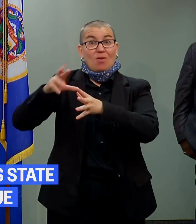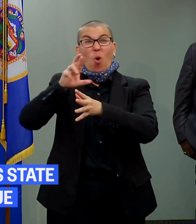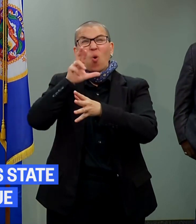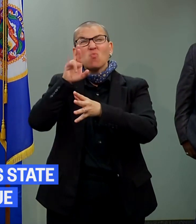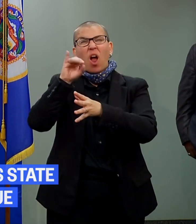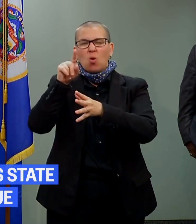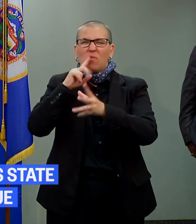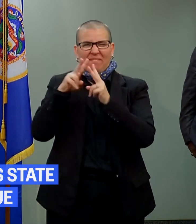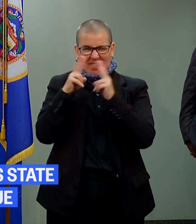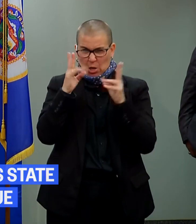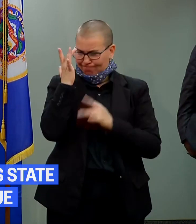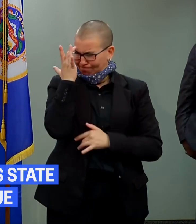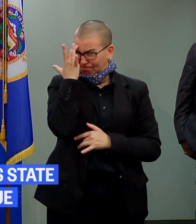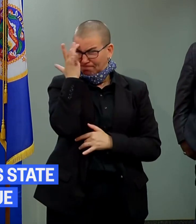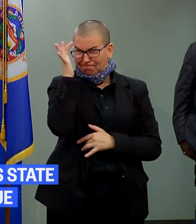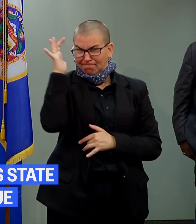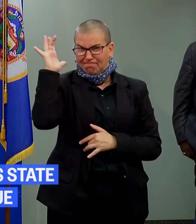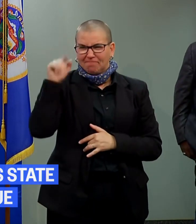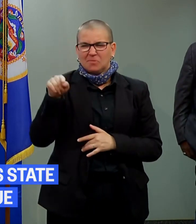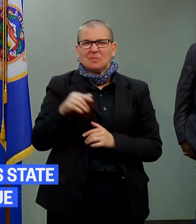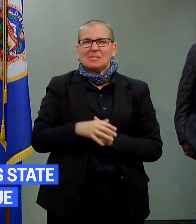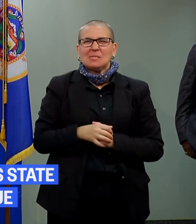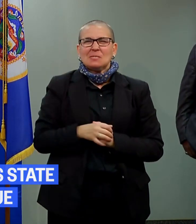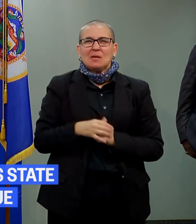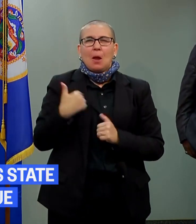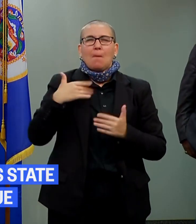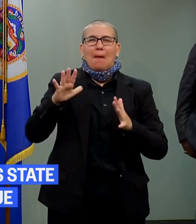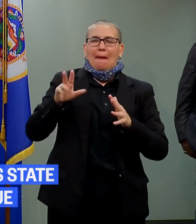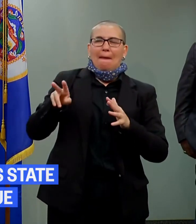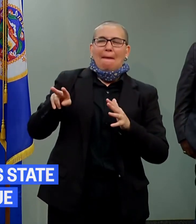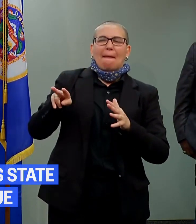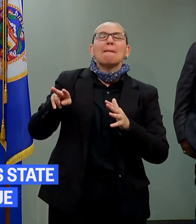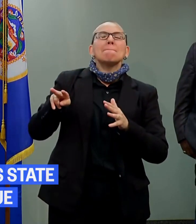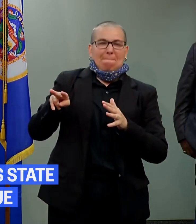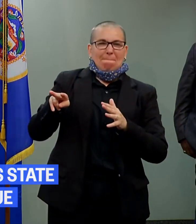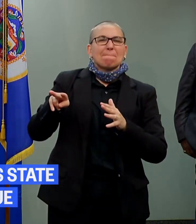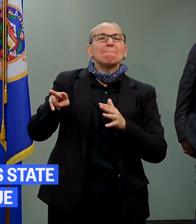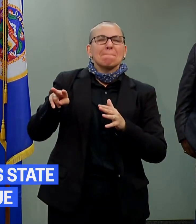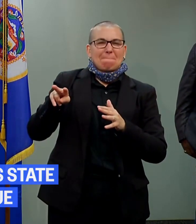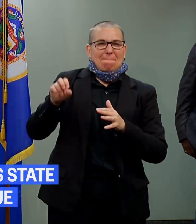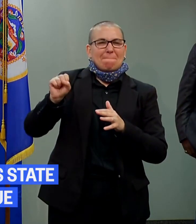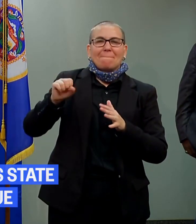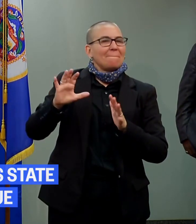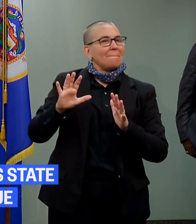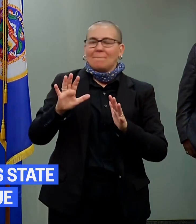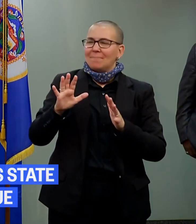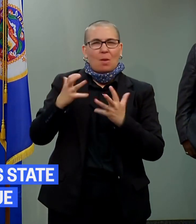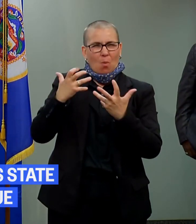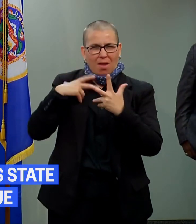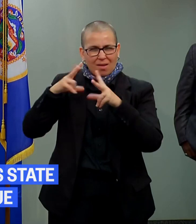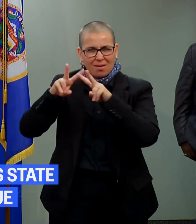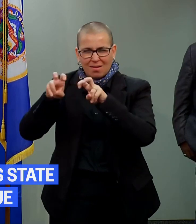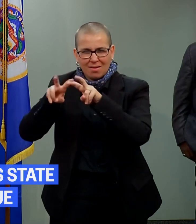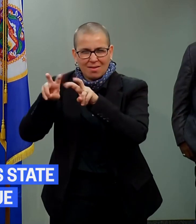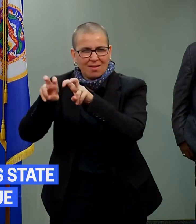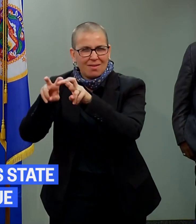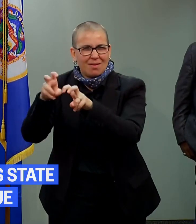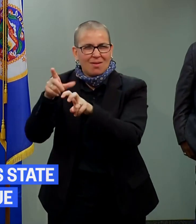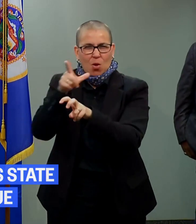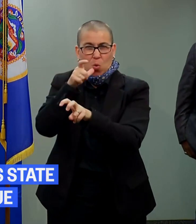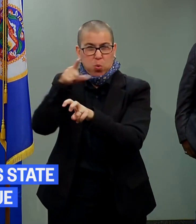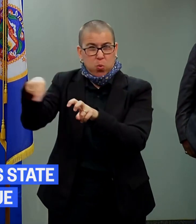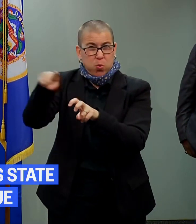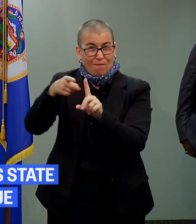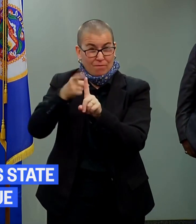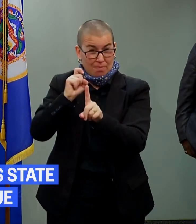of what is proprietary. This is a fine line. My inclinations are to be as transparent and give things forward. Before our operation kicked